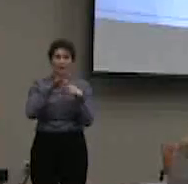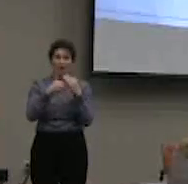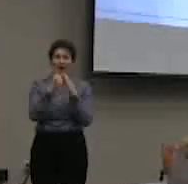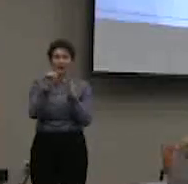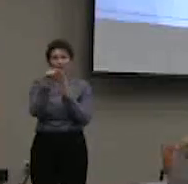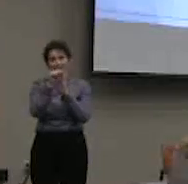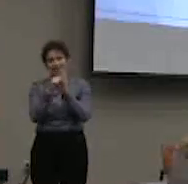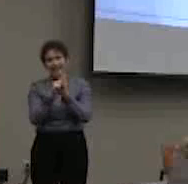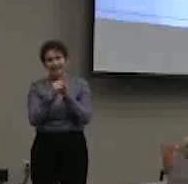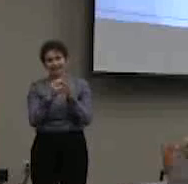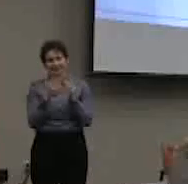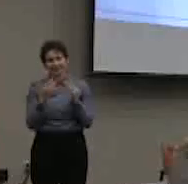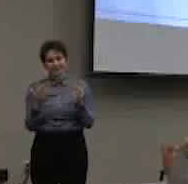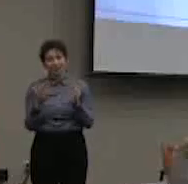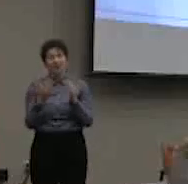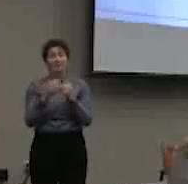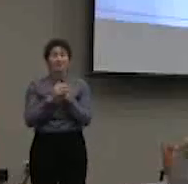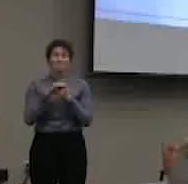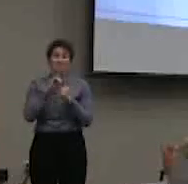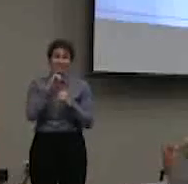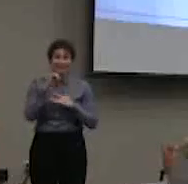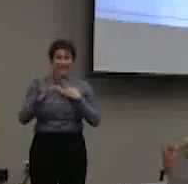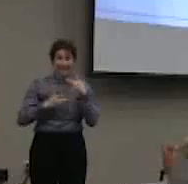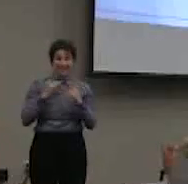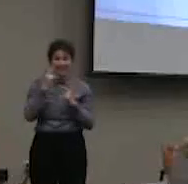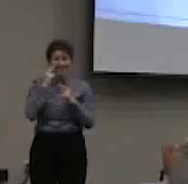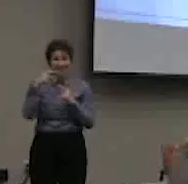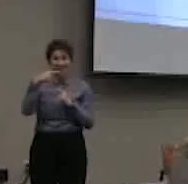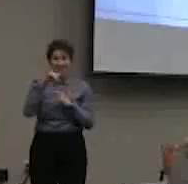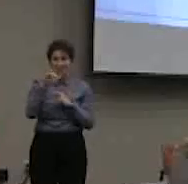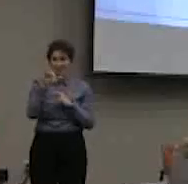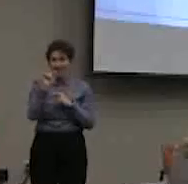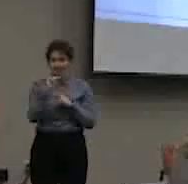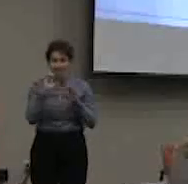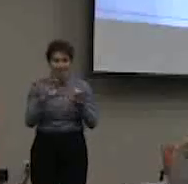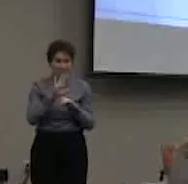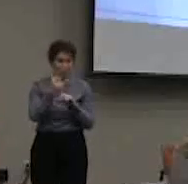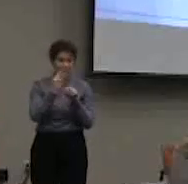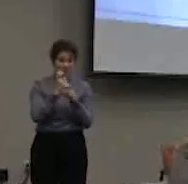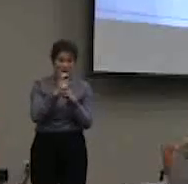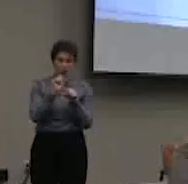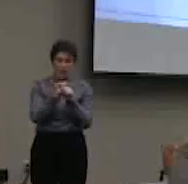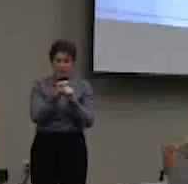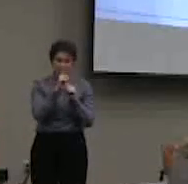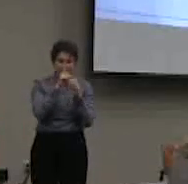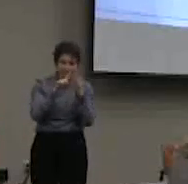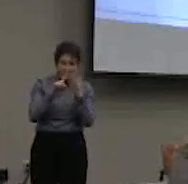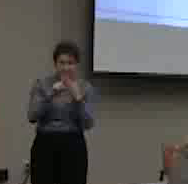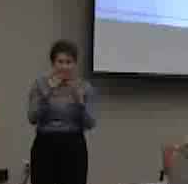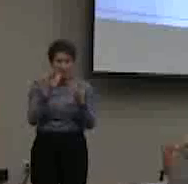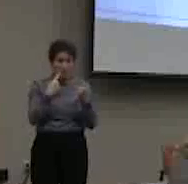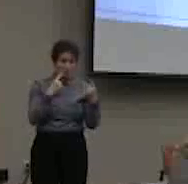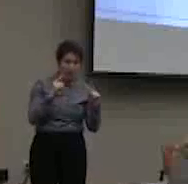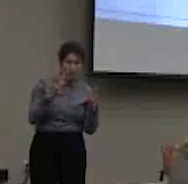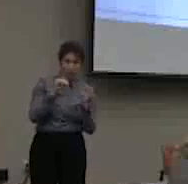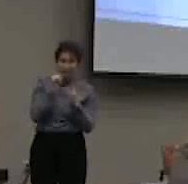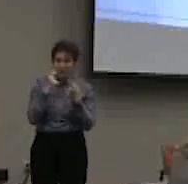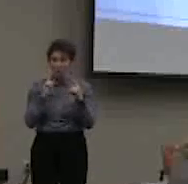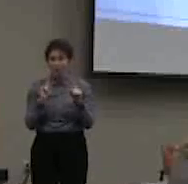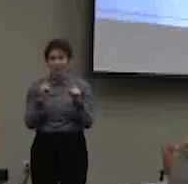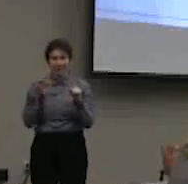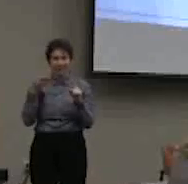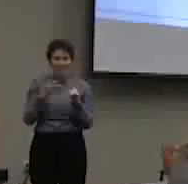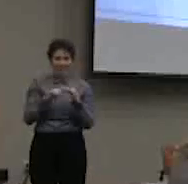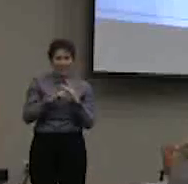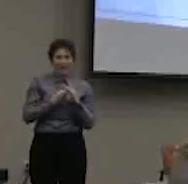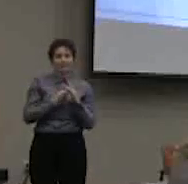exciting and to see the pilots doing their hard work of looking at what might work and what might not work on the ground. But if I just could close